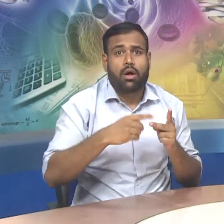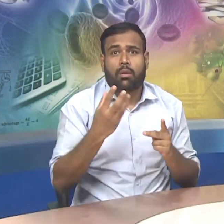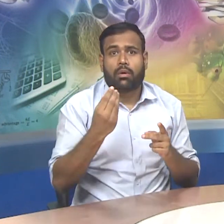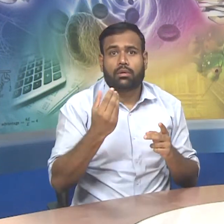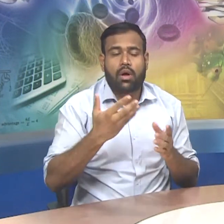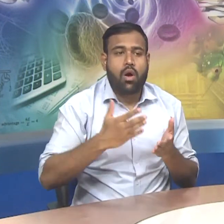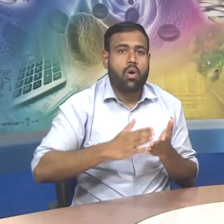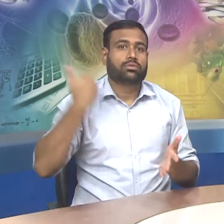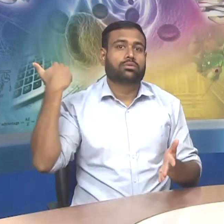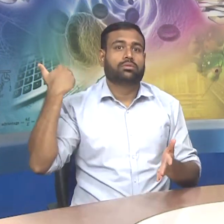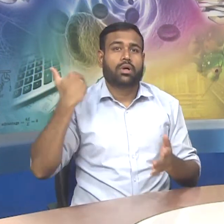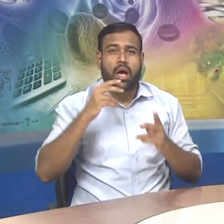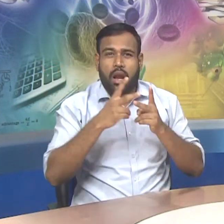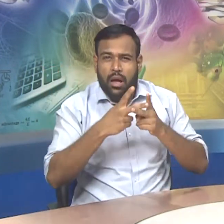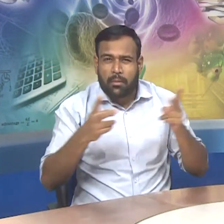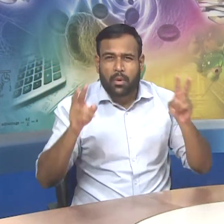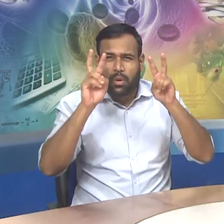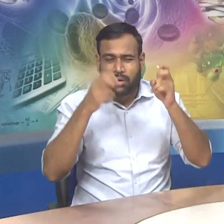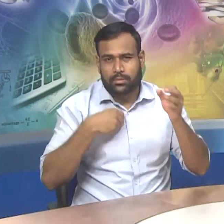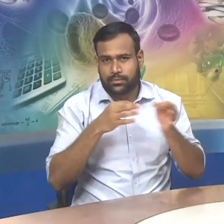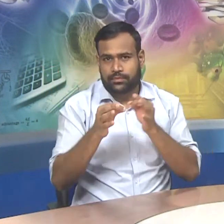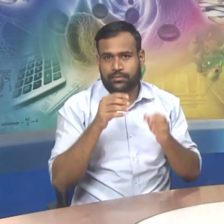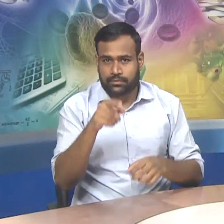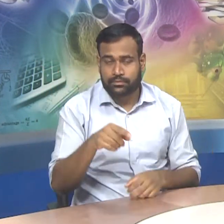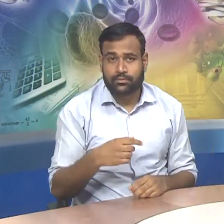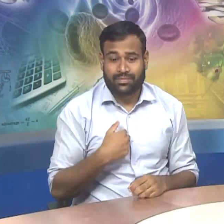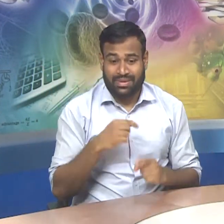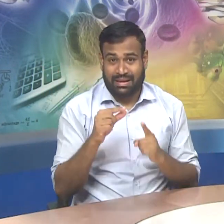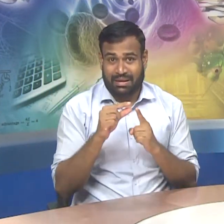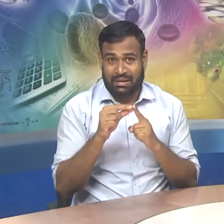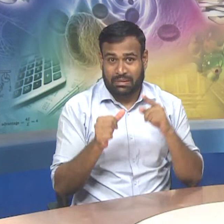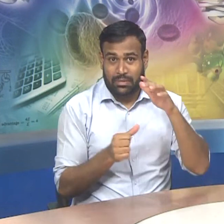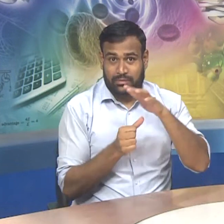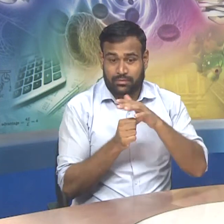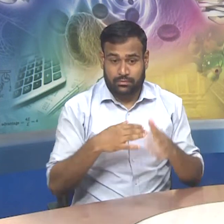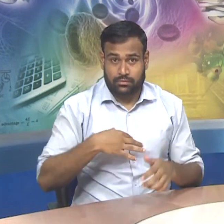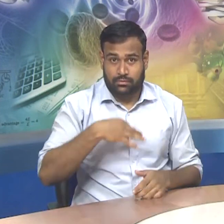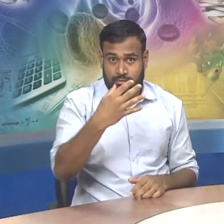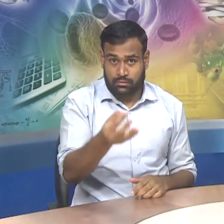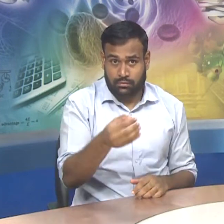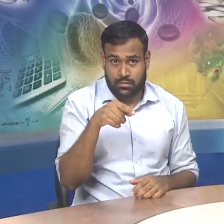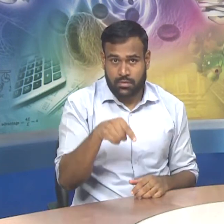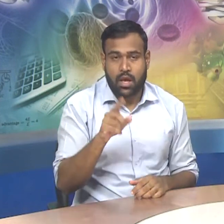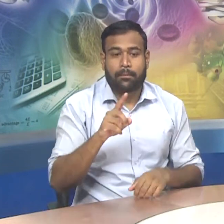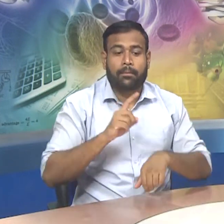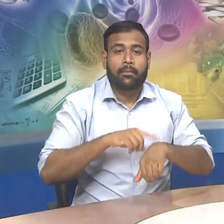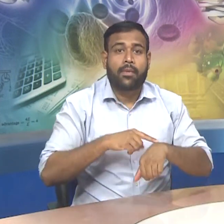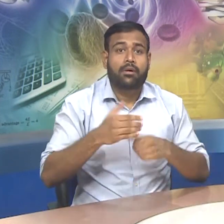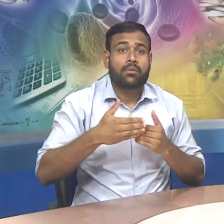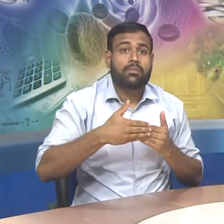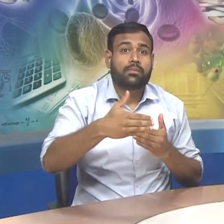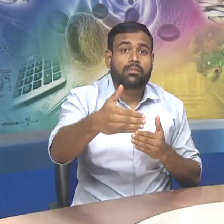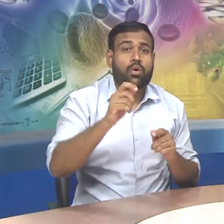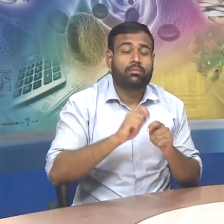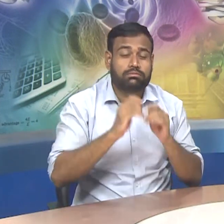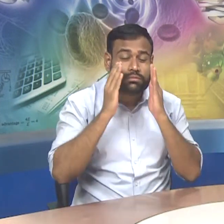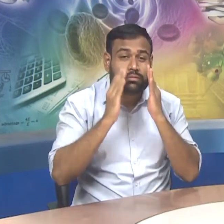they can be removed. Is there any procedure? So all this we will be talking in this part. The president